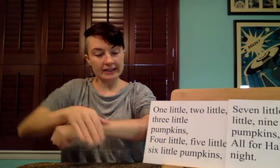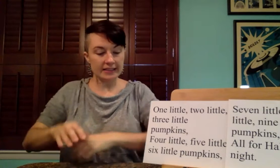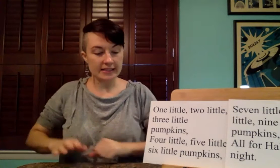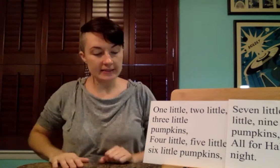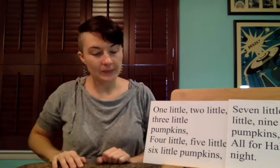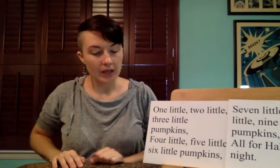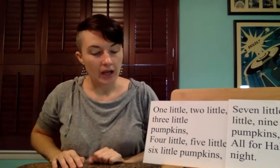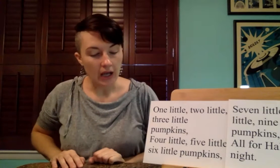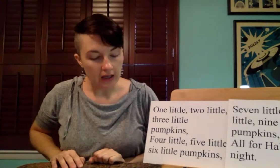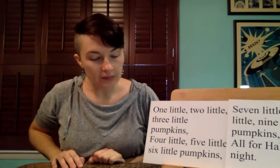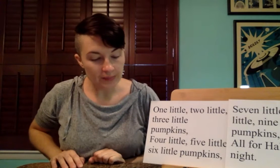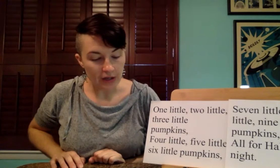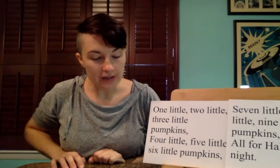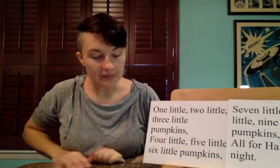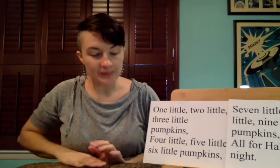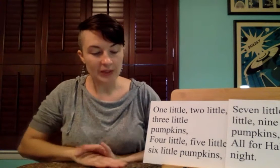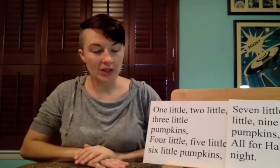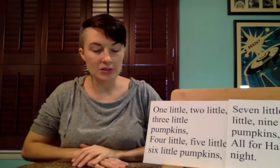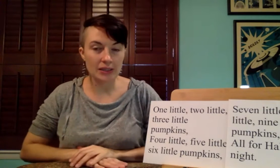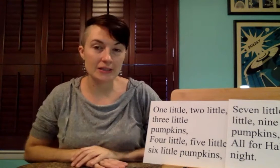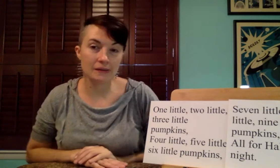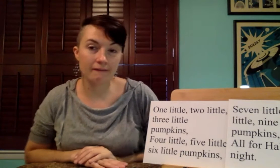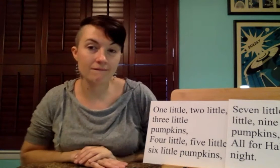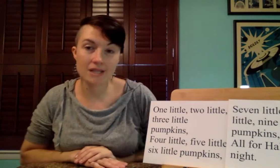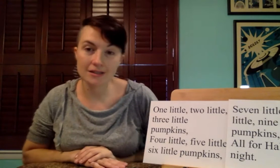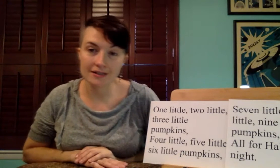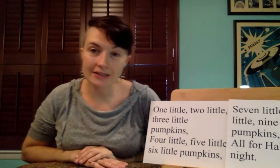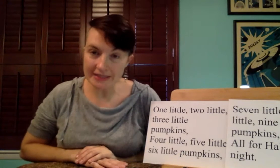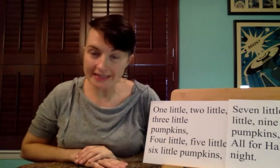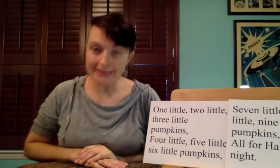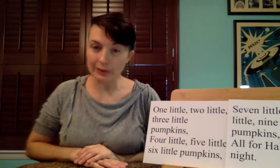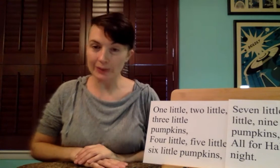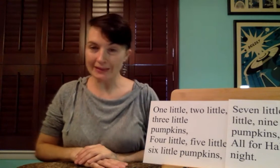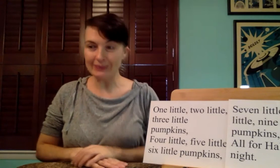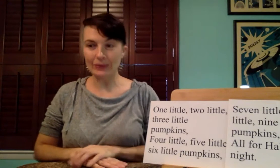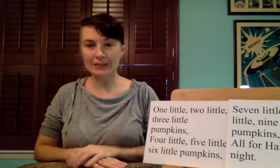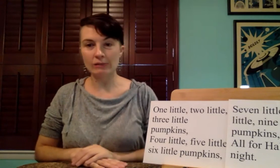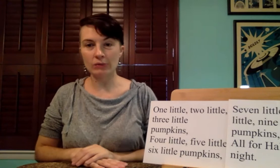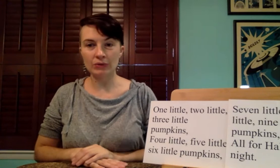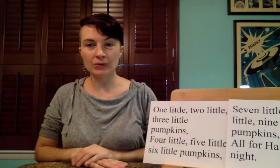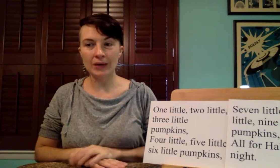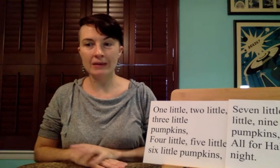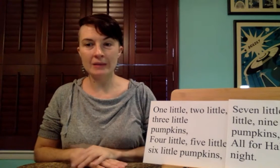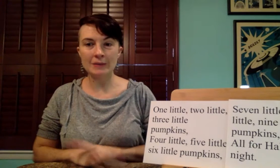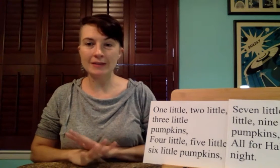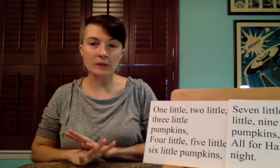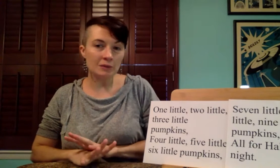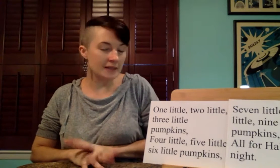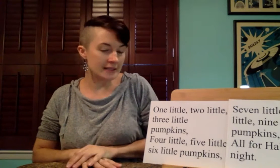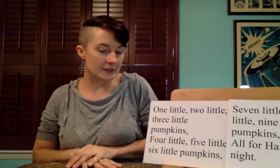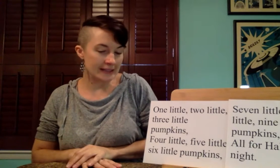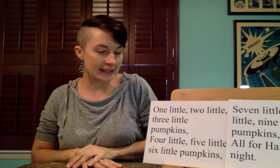Night. All right, I'll try to do it very slowly, one time through, and then maybe a little bit faster the second